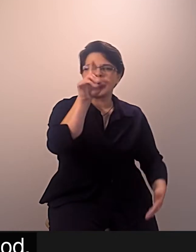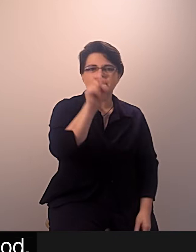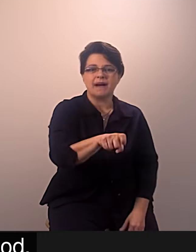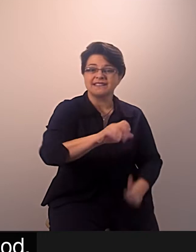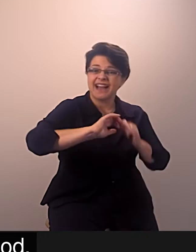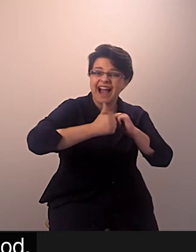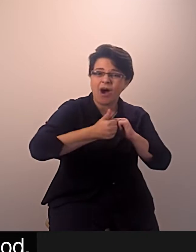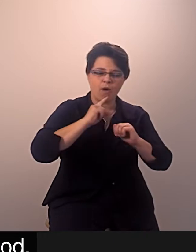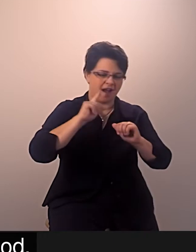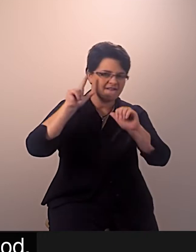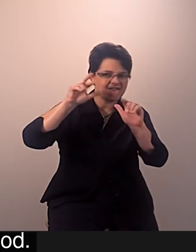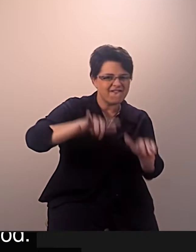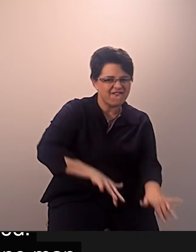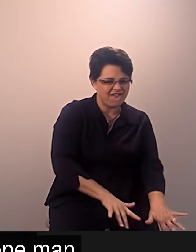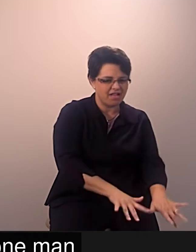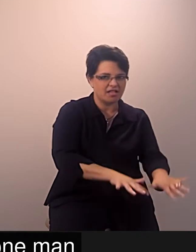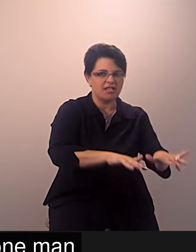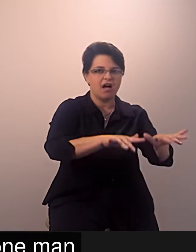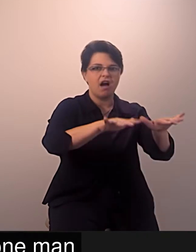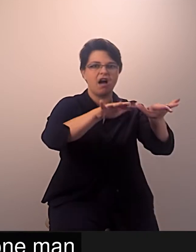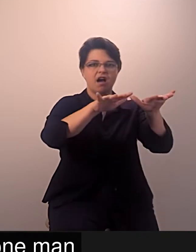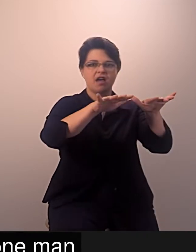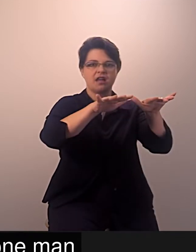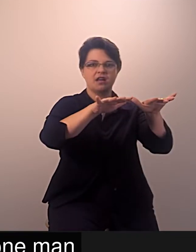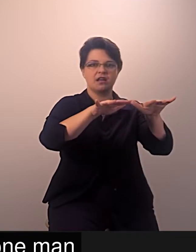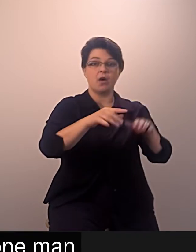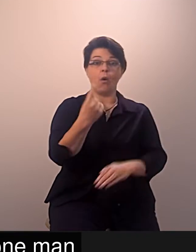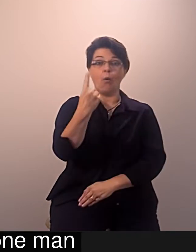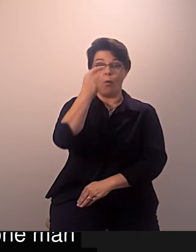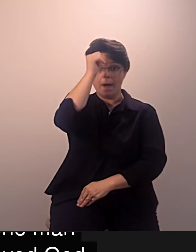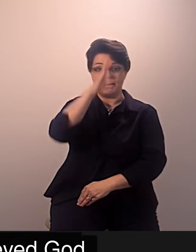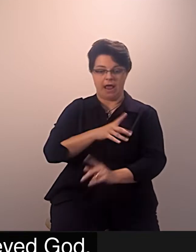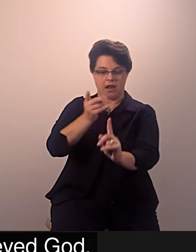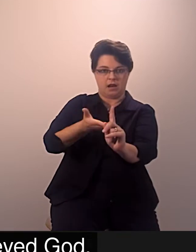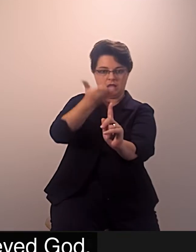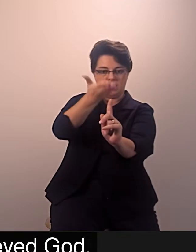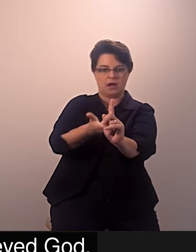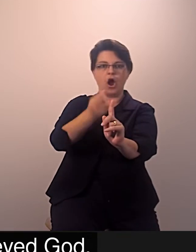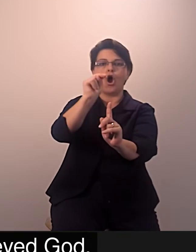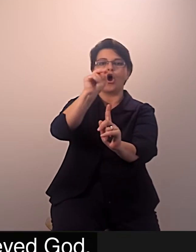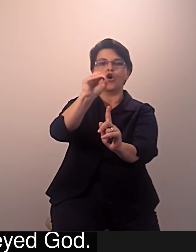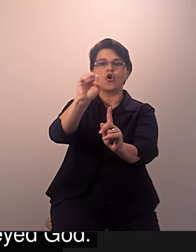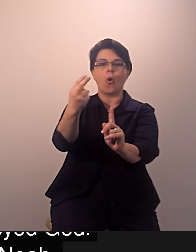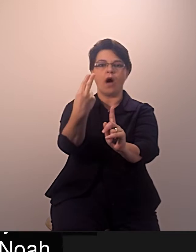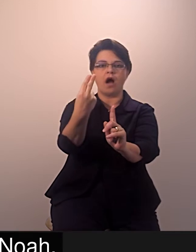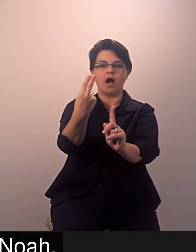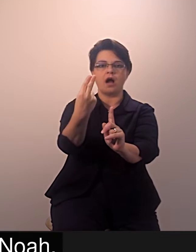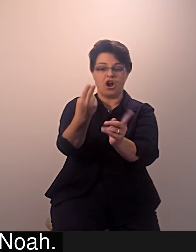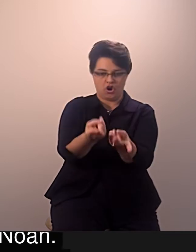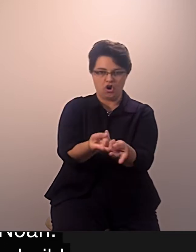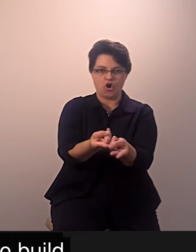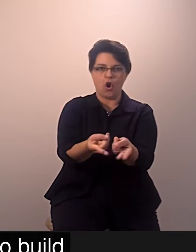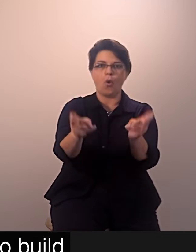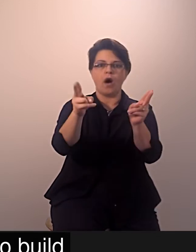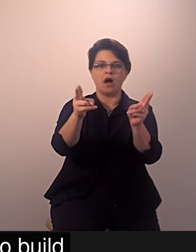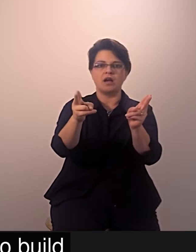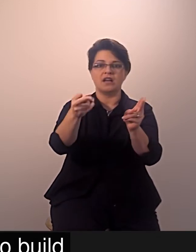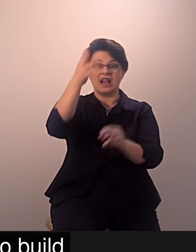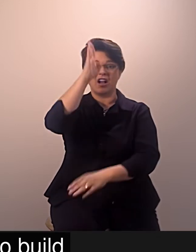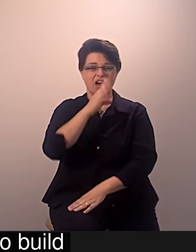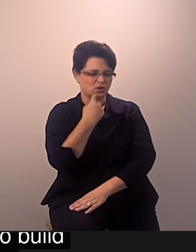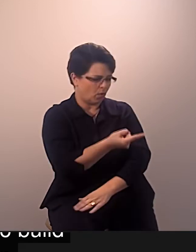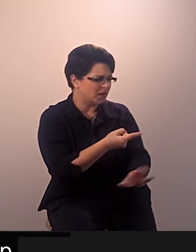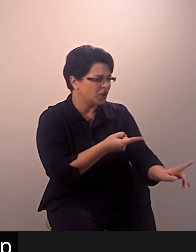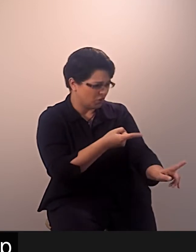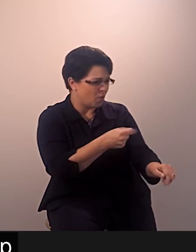man who loved and obeyed God. His name was Noah. God told Noah to build a large ship called an